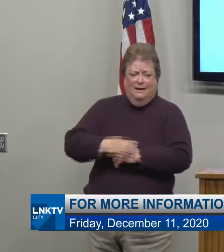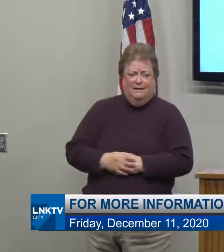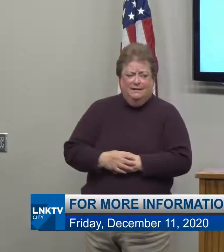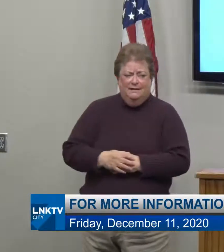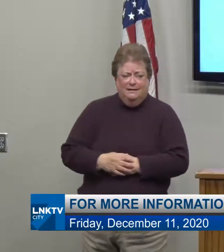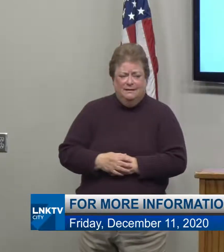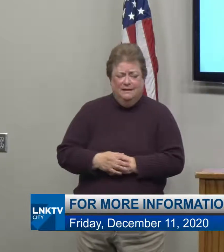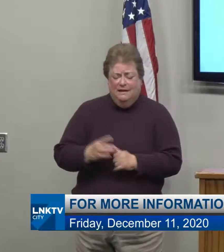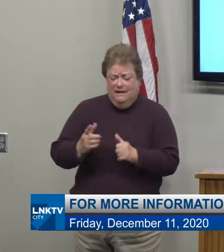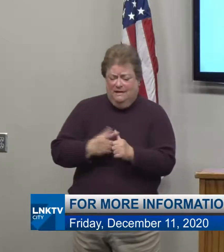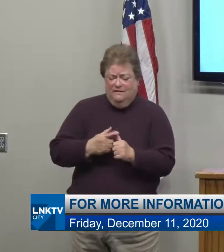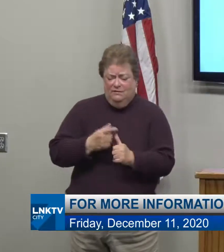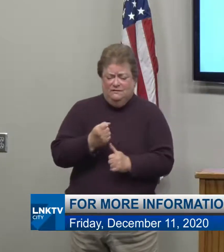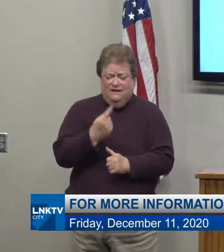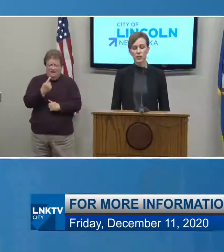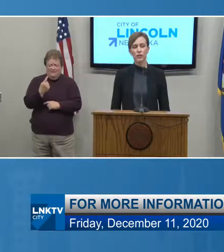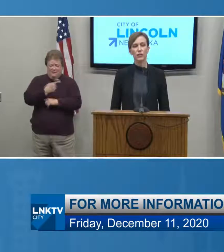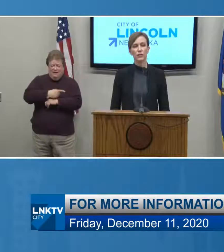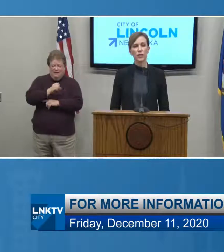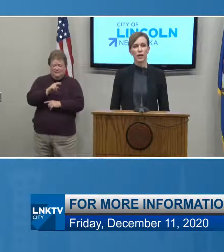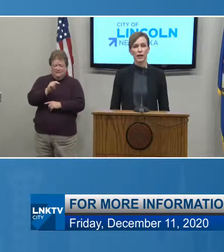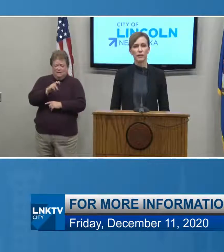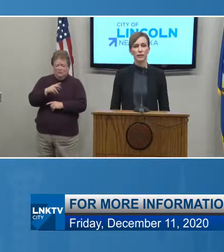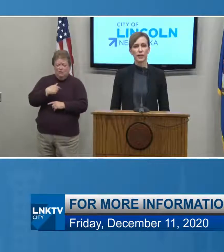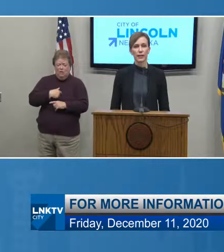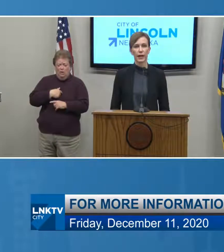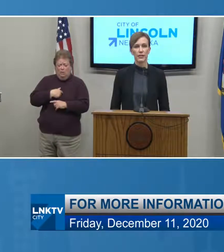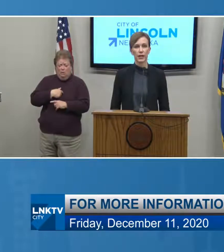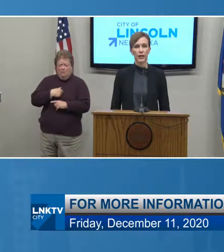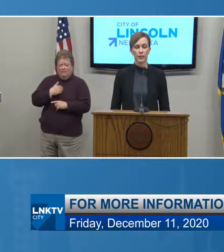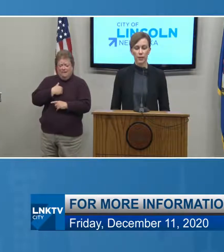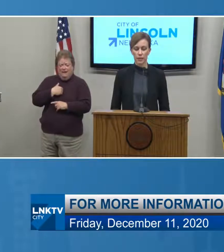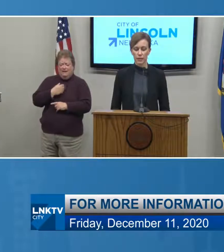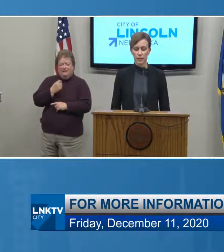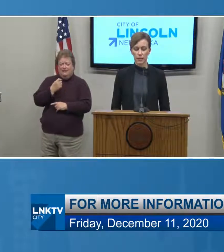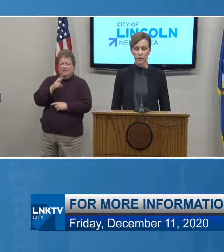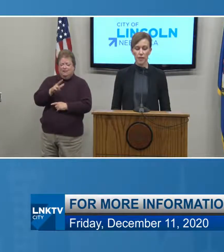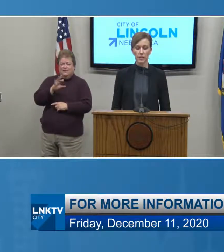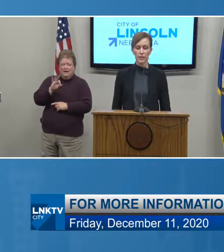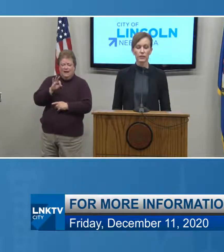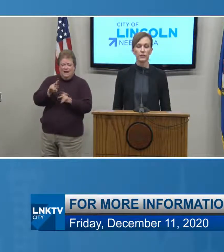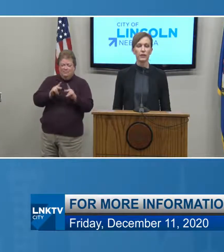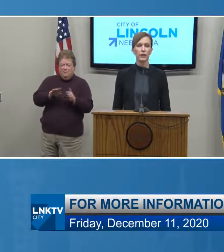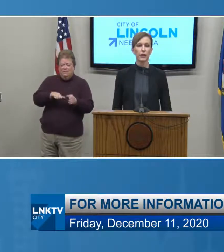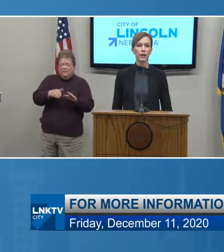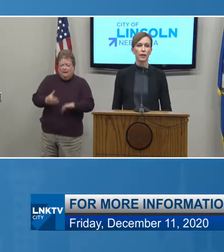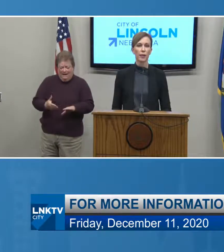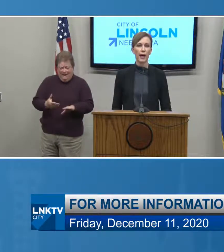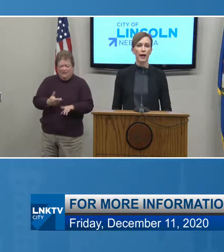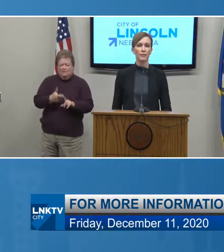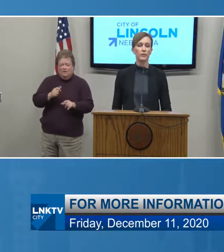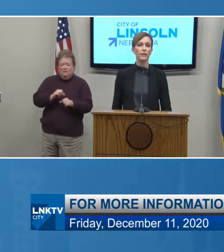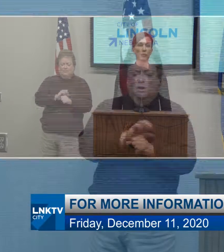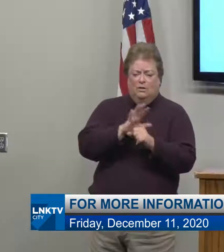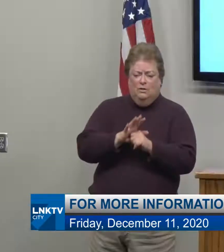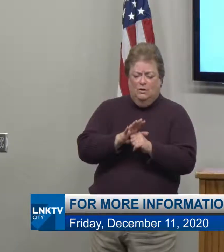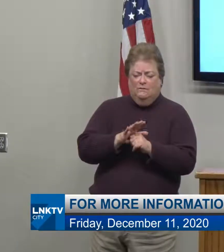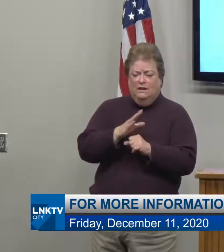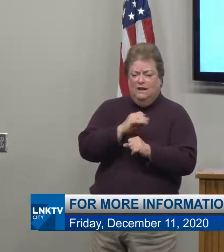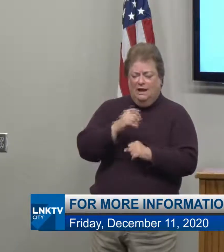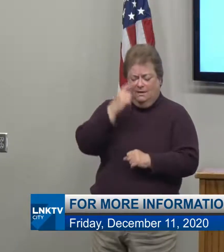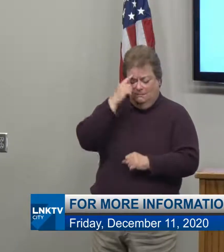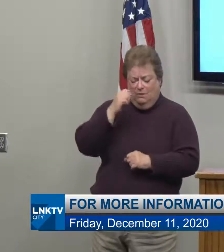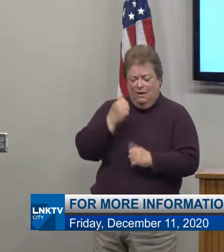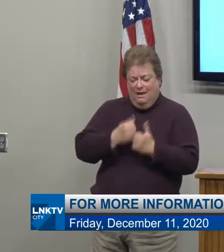days of December, we have lost 39 Lancaster County residents to COVID, and on behalf of everyone